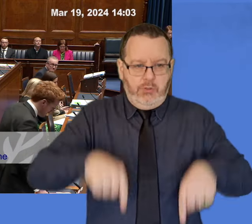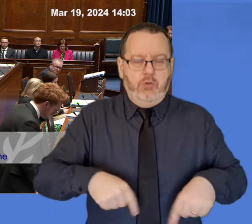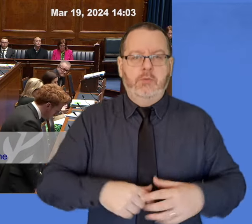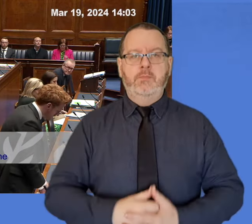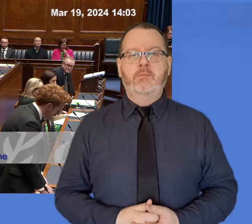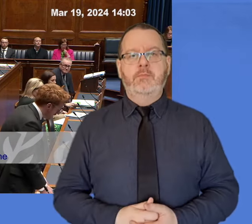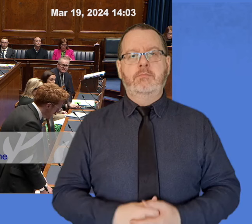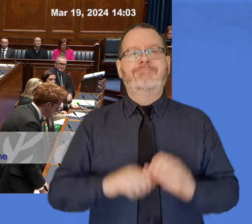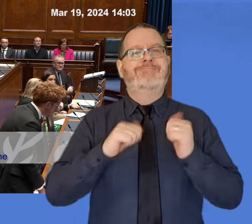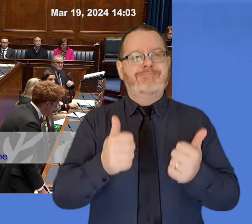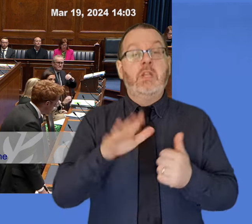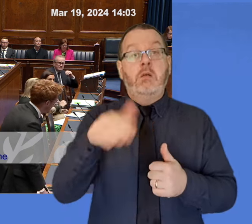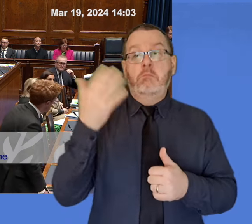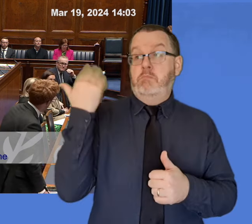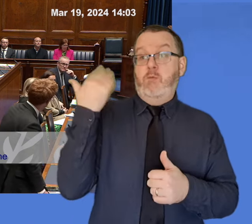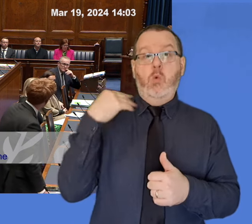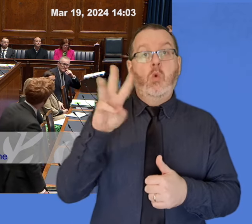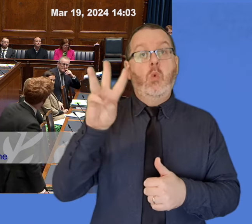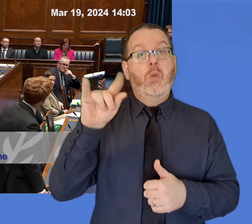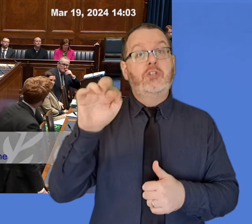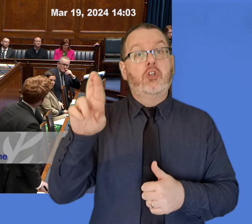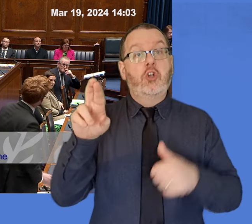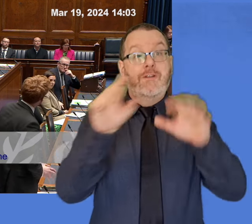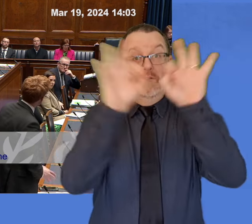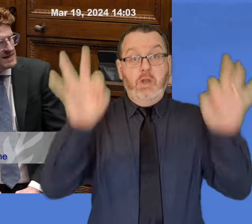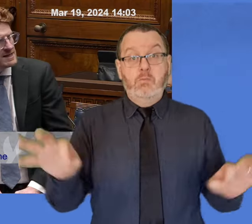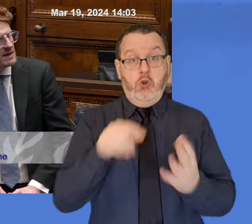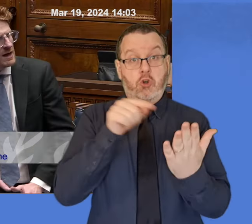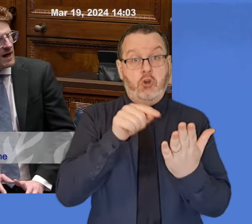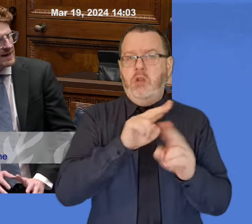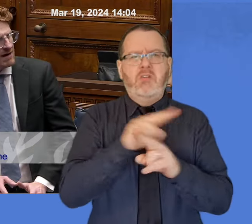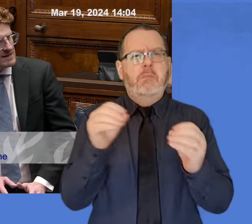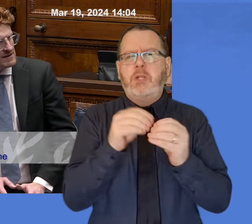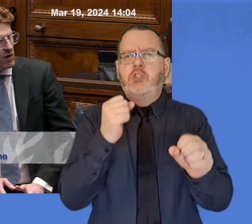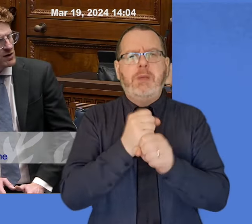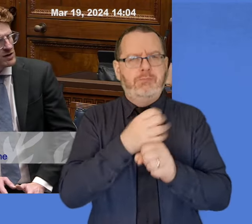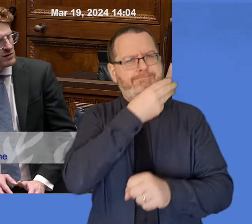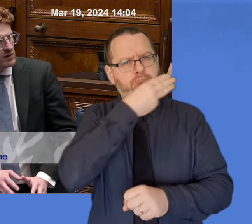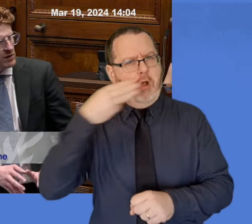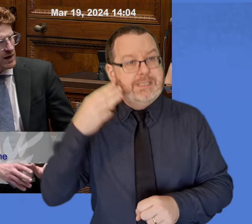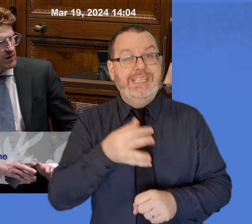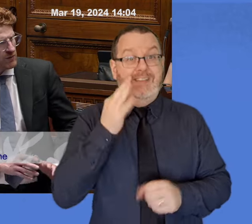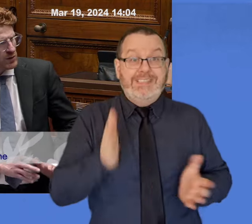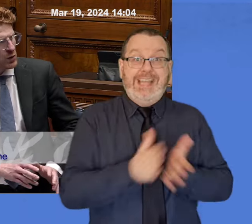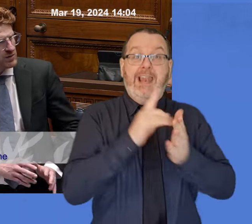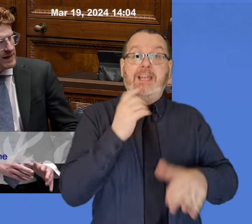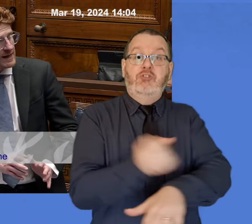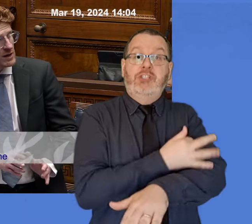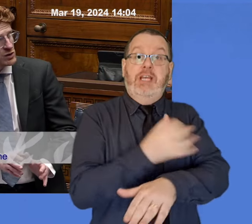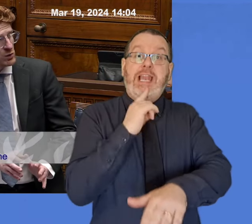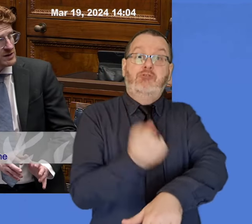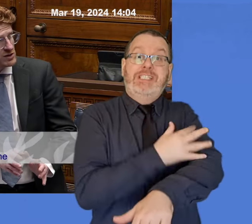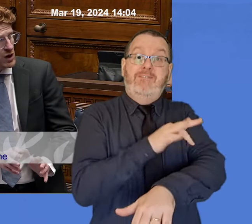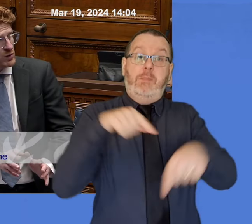Mr. Speaker, Minister, previous iteration of the protocol, now the Windsor framework, omitted guarantees of origin from the north